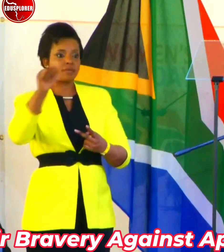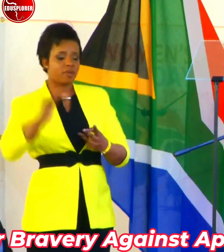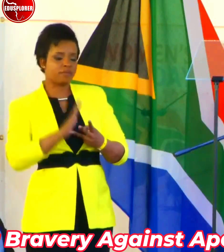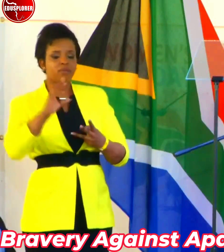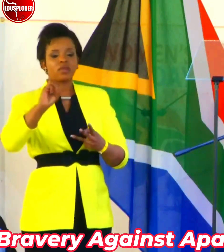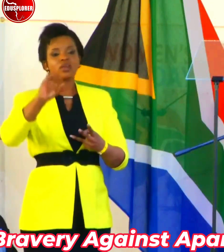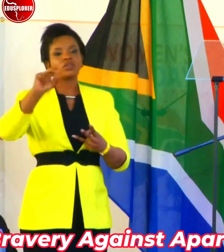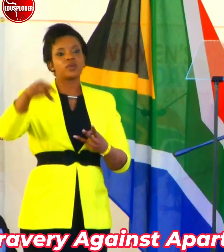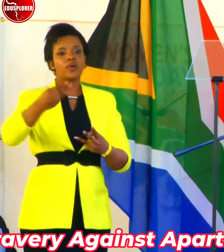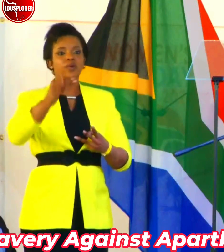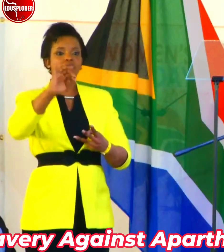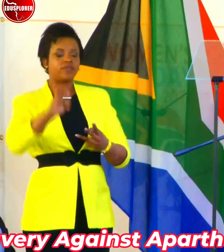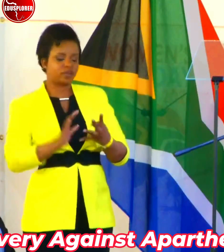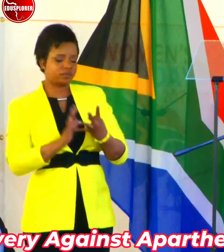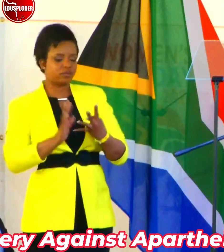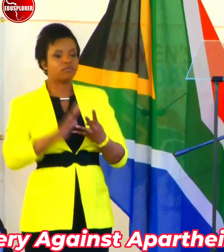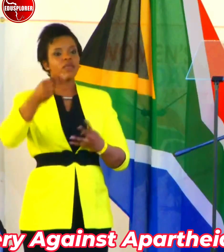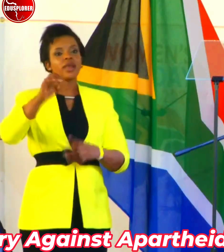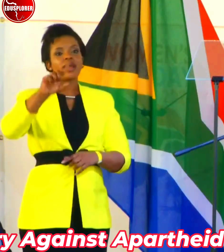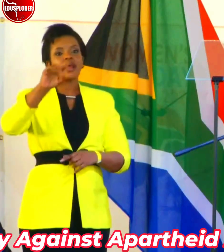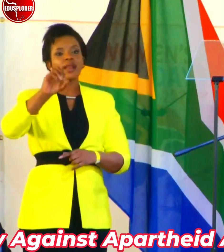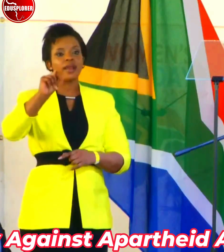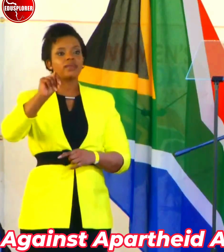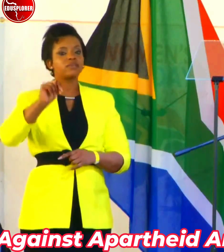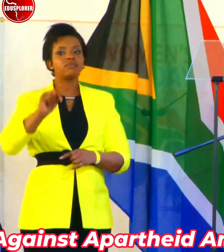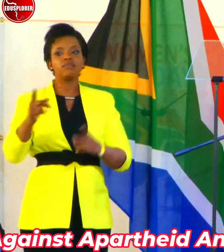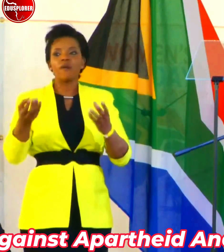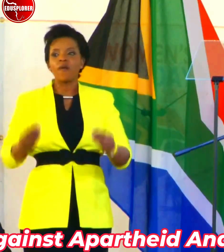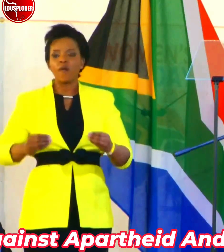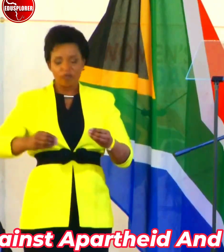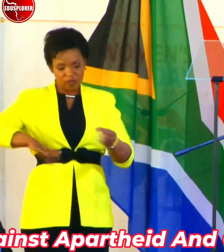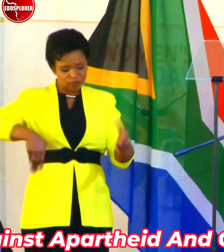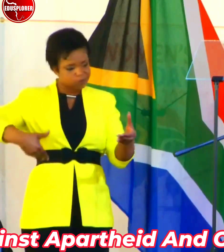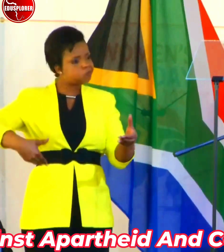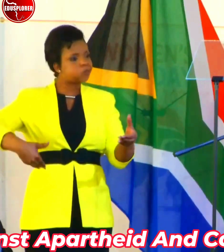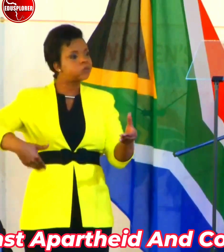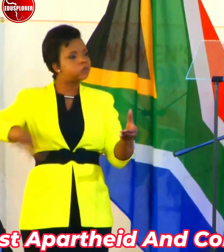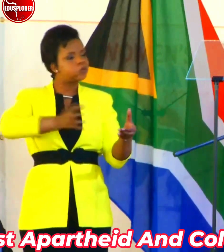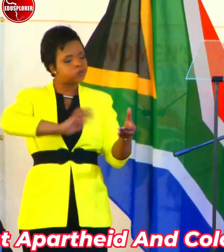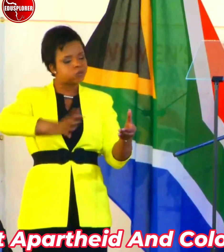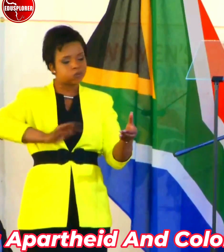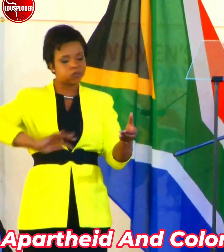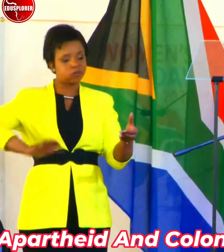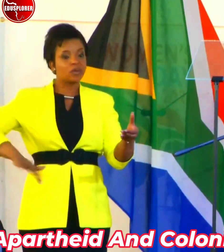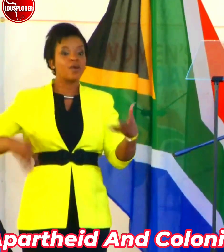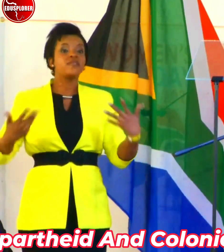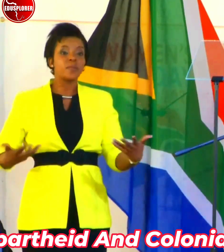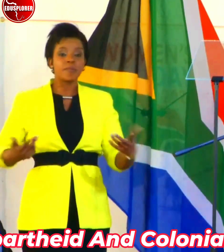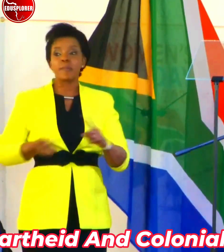Joseph, carrying armfuls of petitions from the women of South